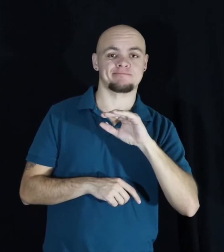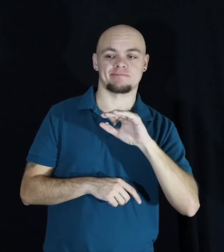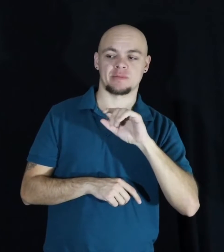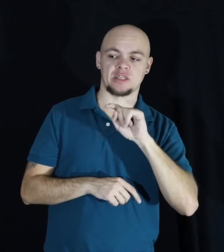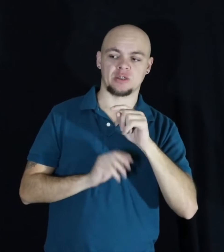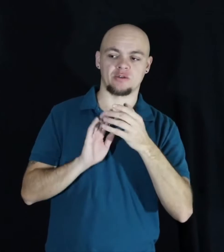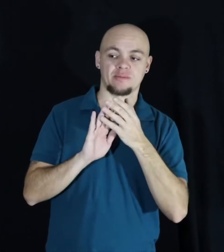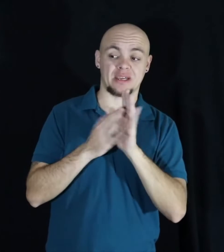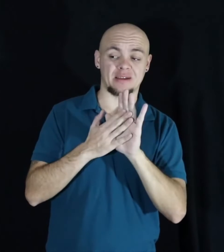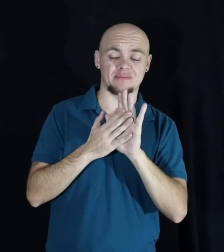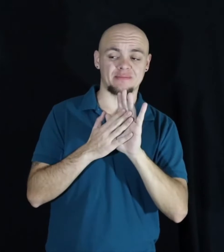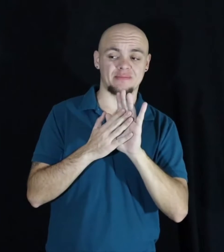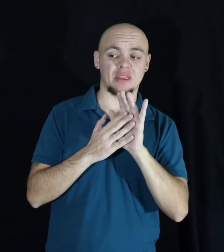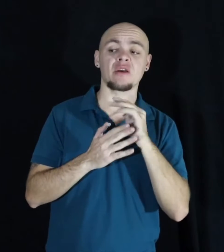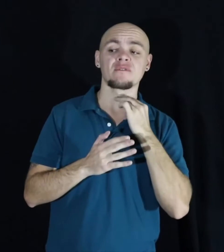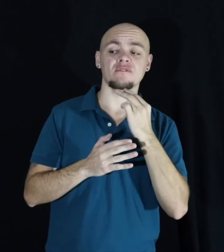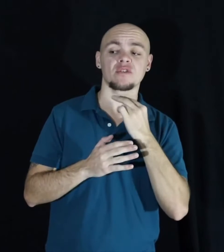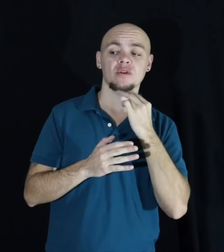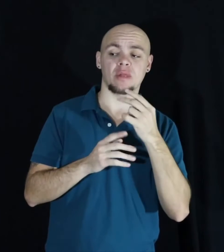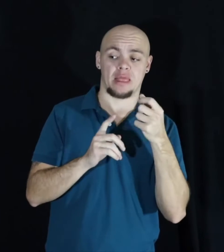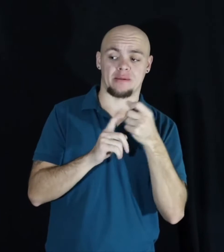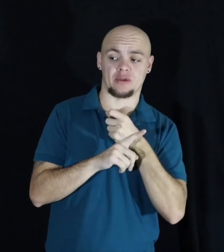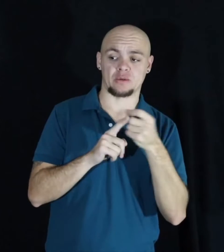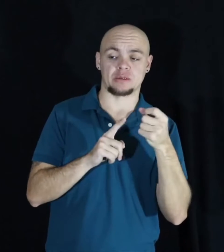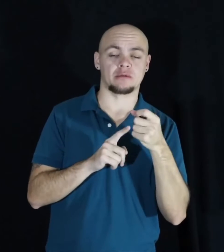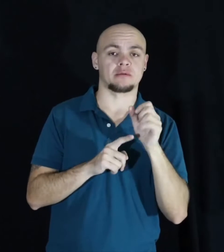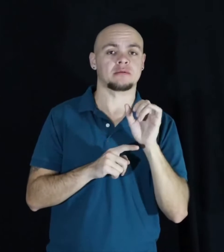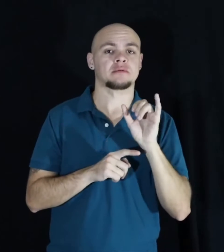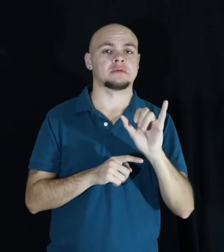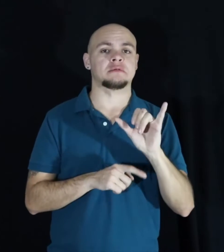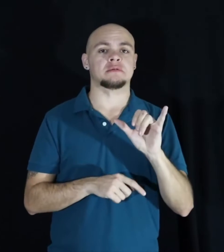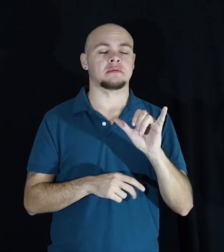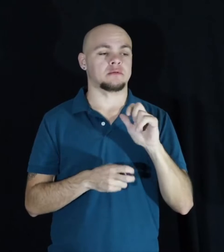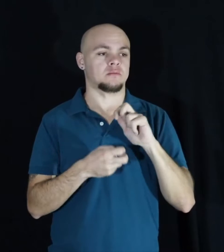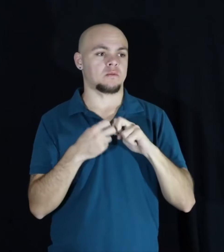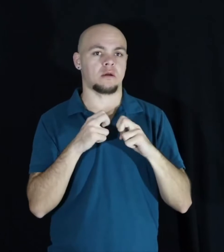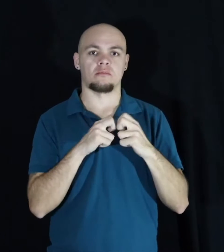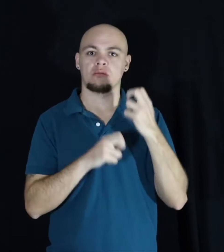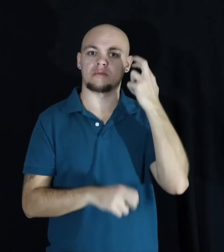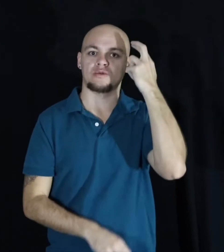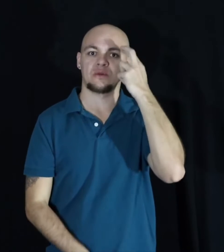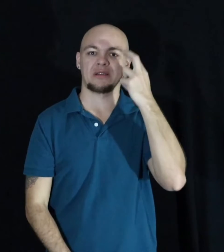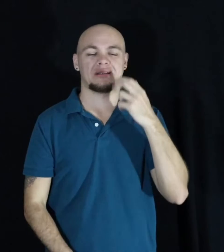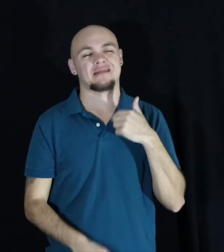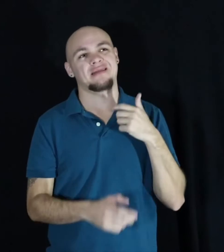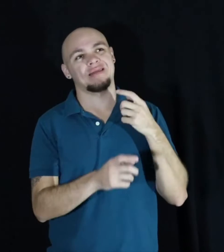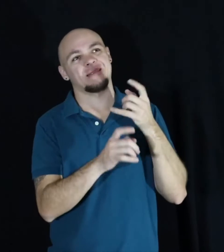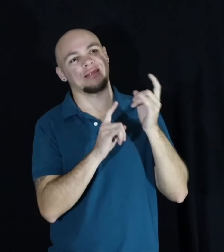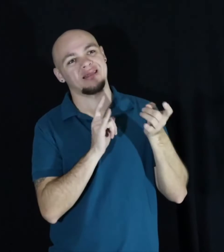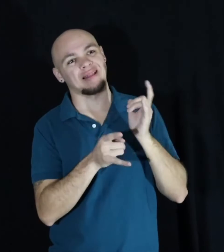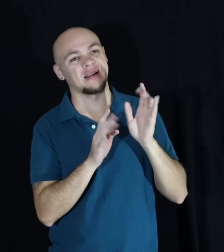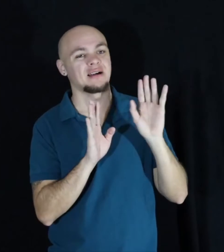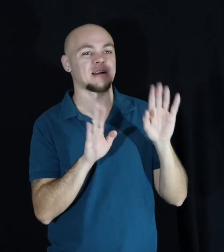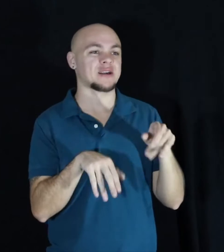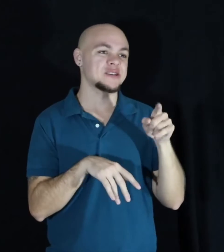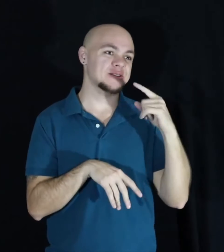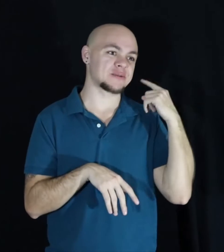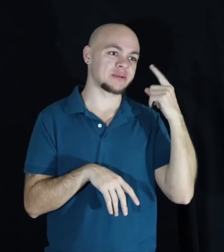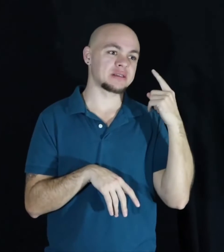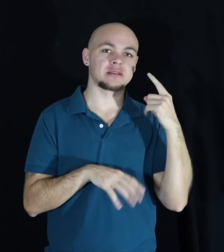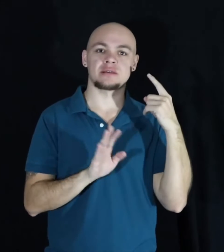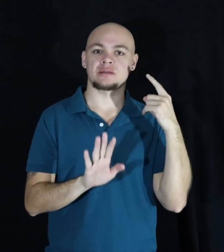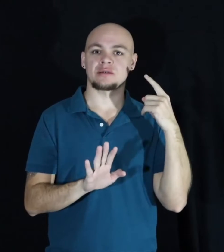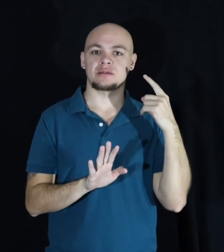become verbally abusive that I realized I had a problem. And before I could laugh it off and tell him he was crazy, out